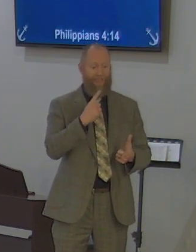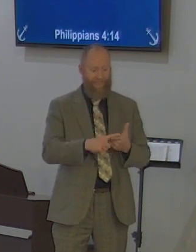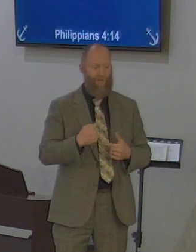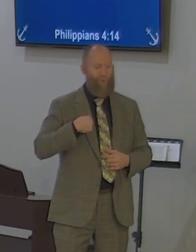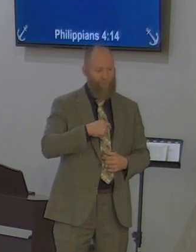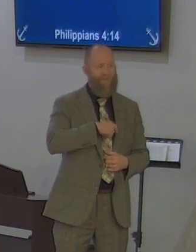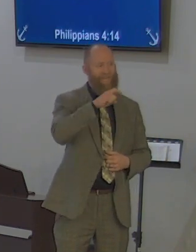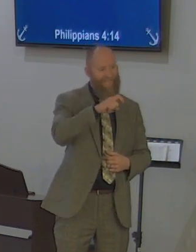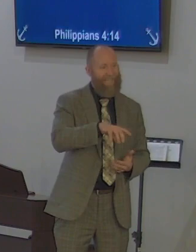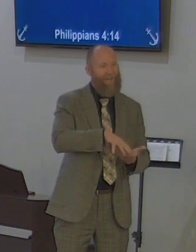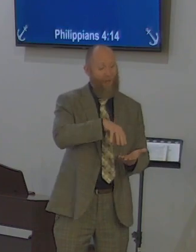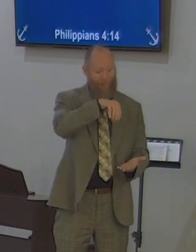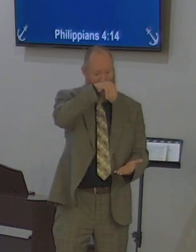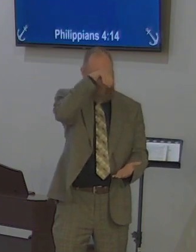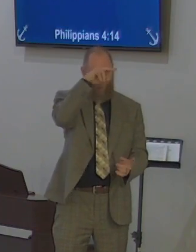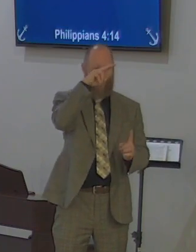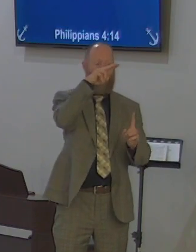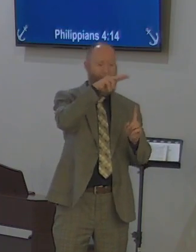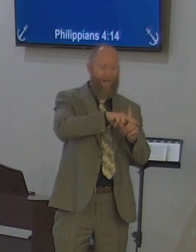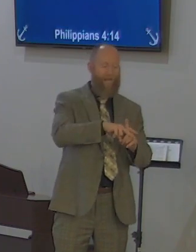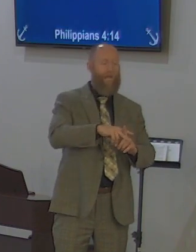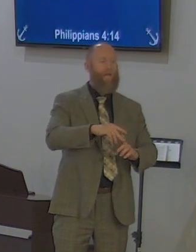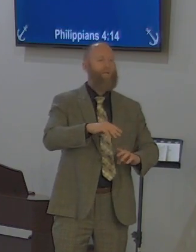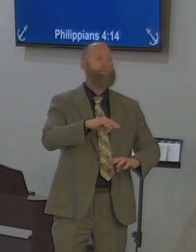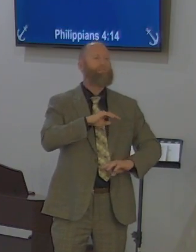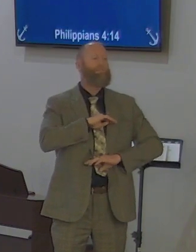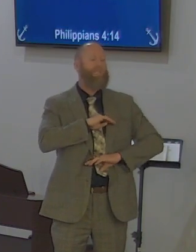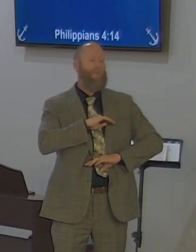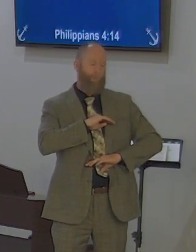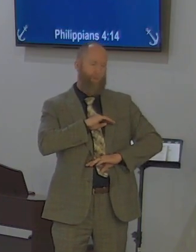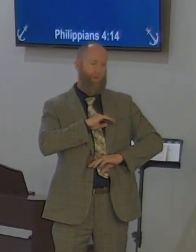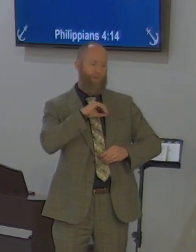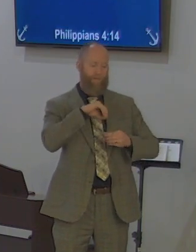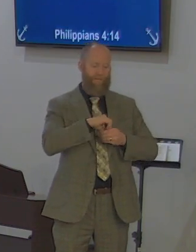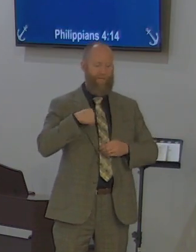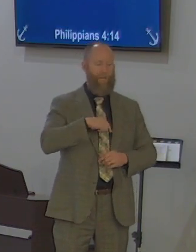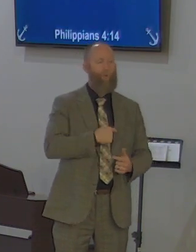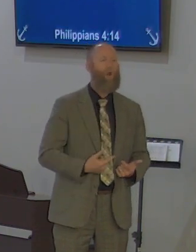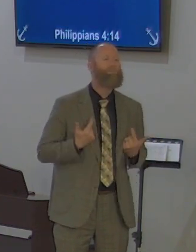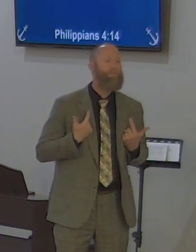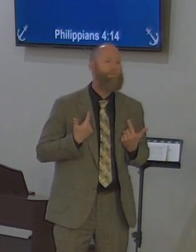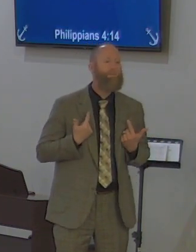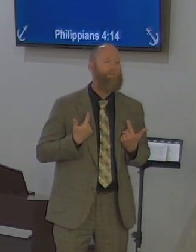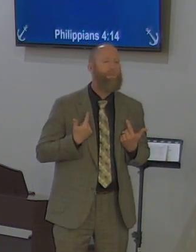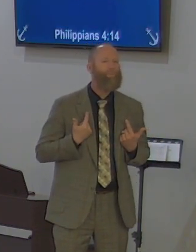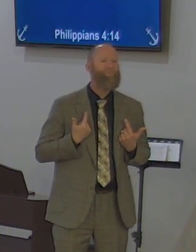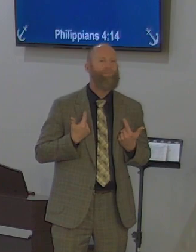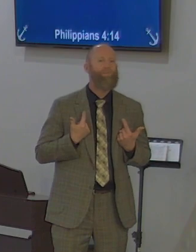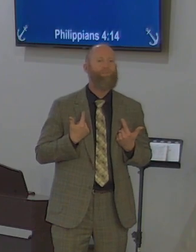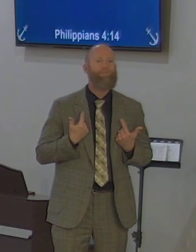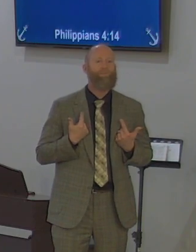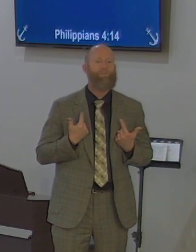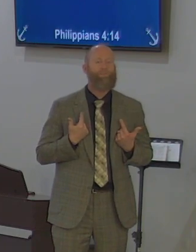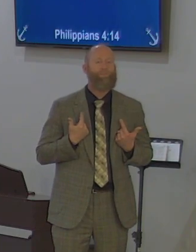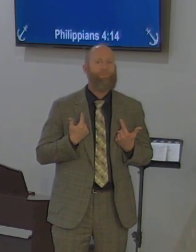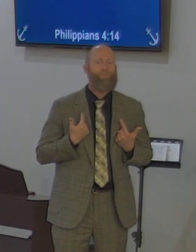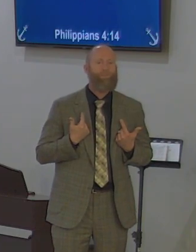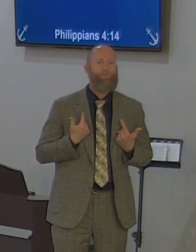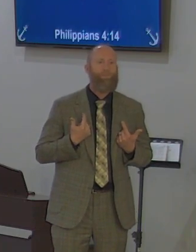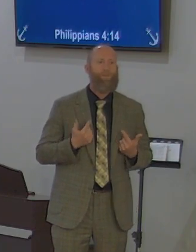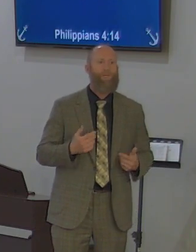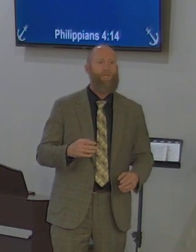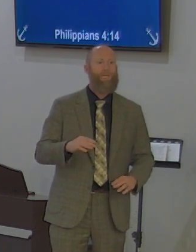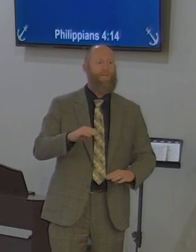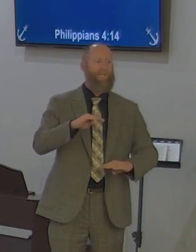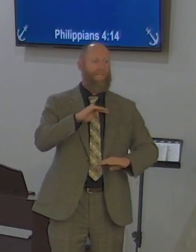learned and begin to practice contentment in our life. And listen, contentment is the condition